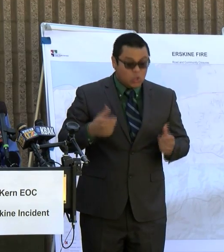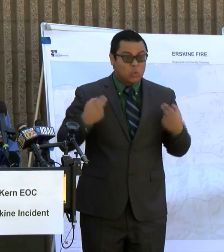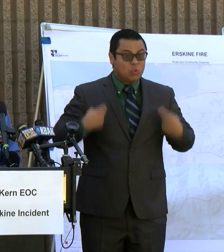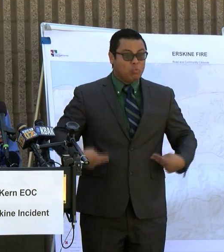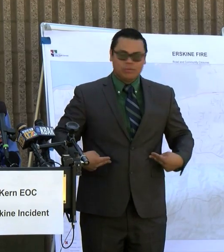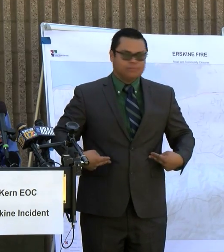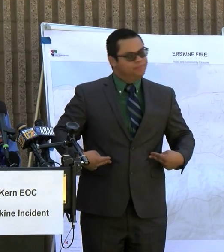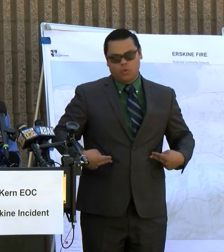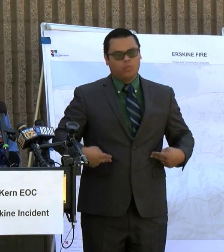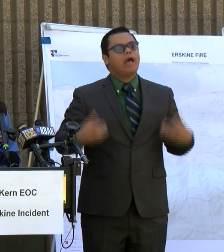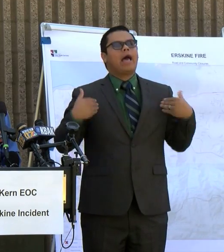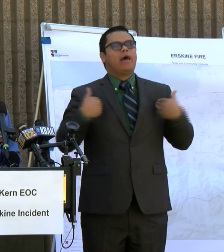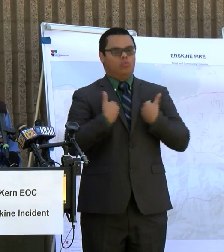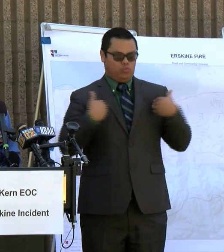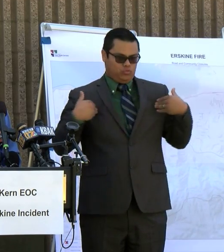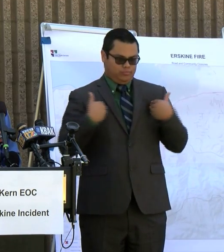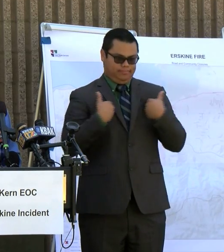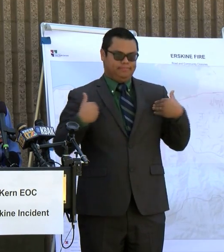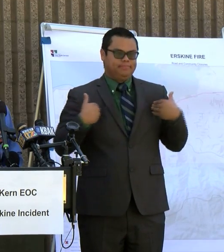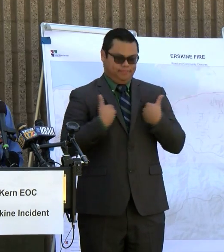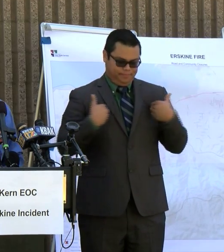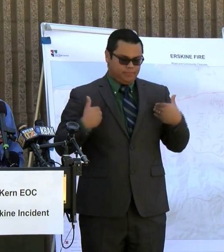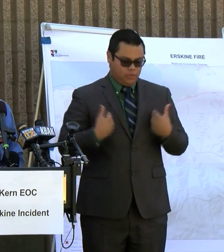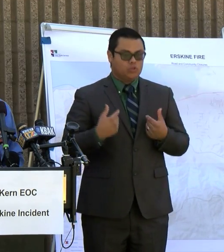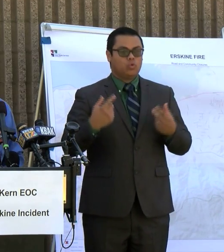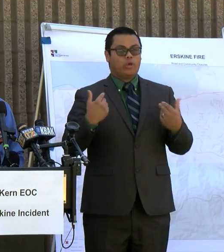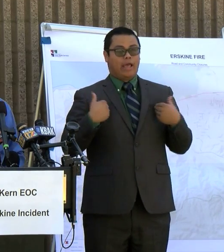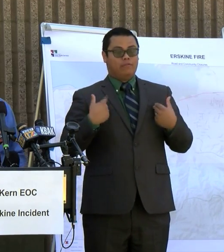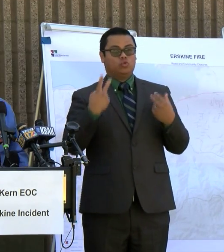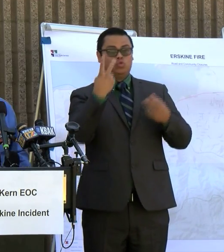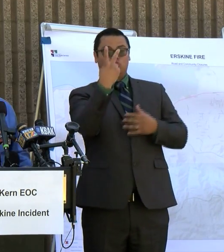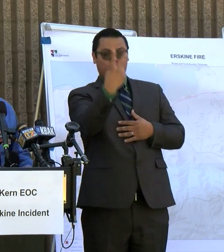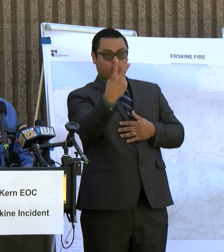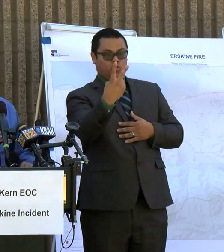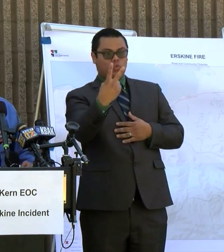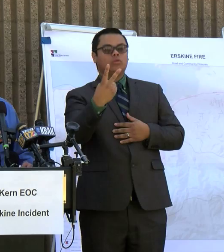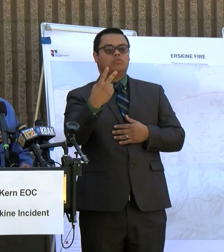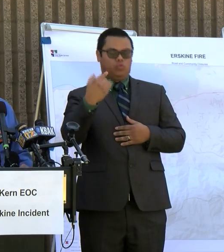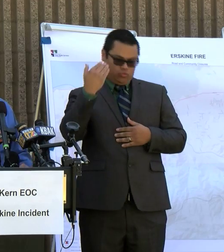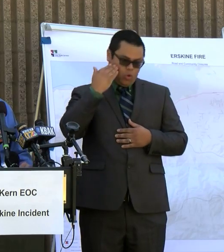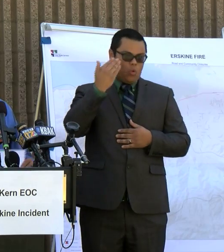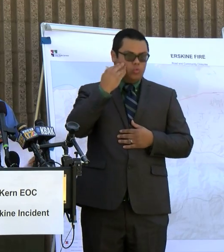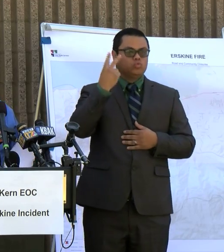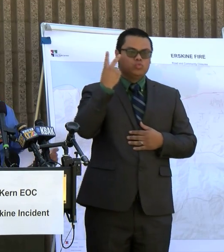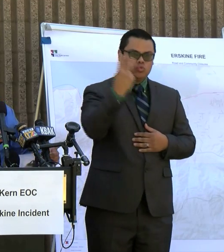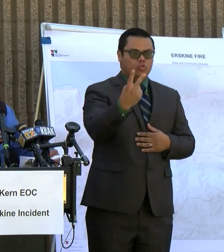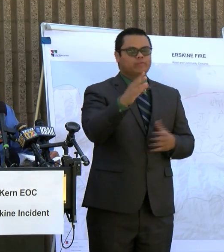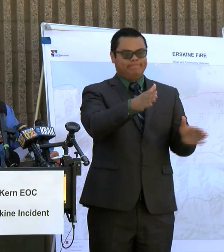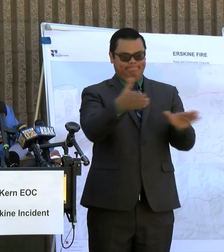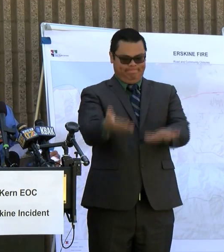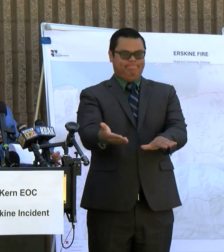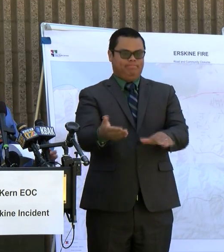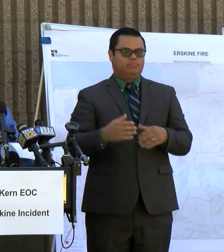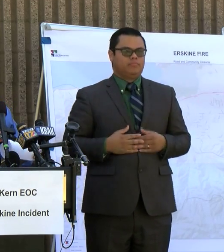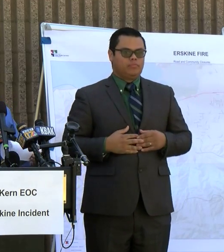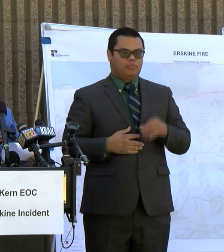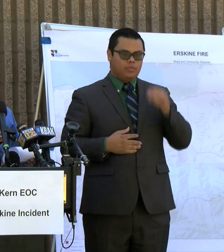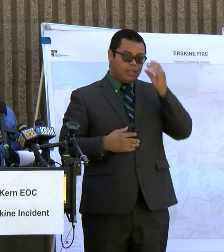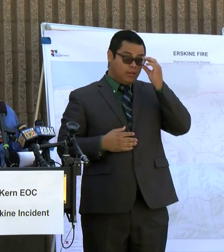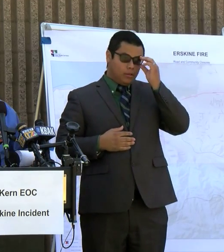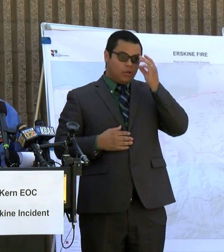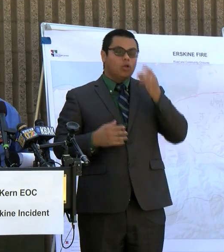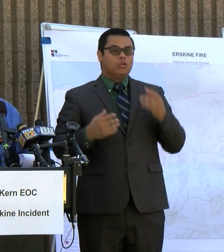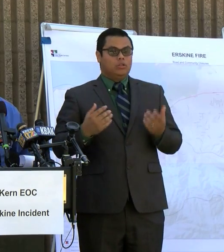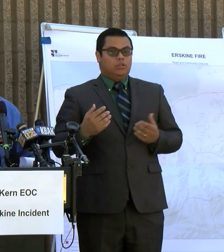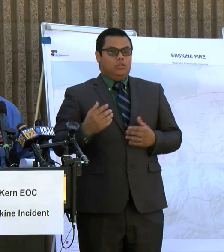So at this point we only have 2 confirmed fatalities. We did make an arrest last night, and I'll be putting out some